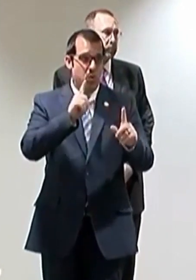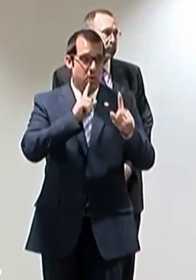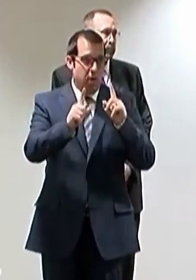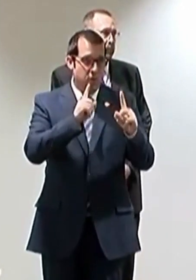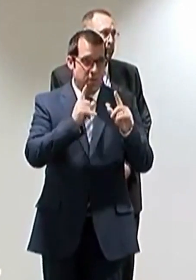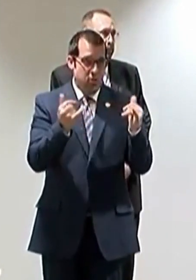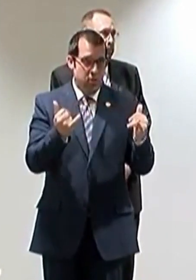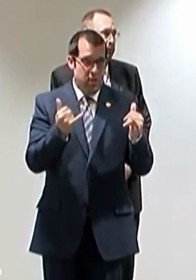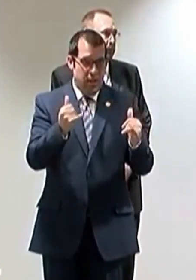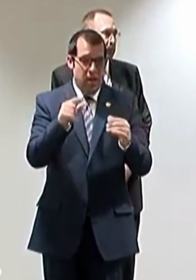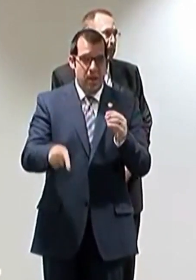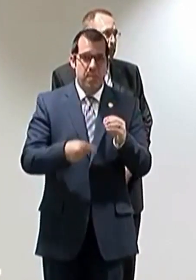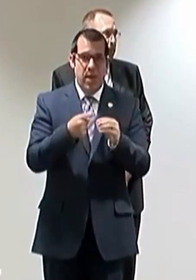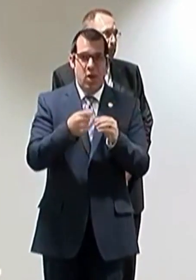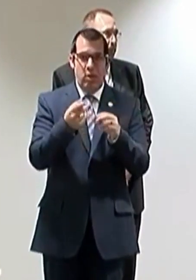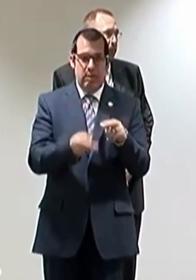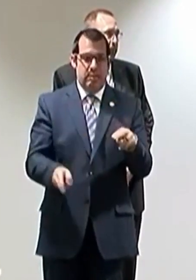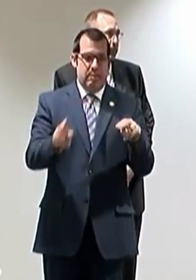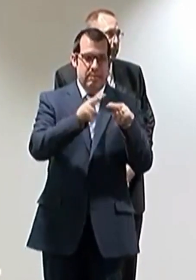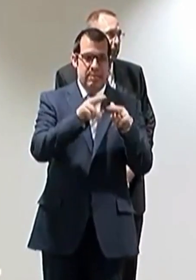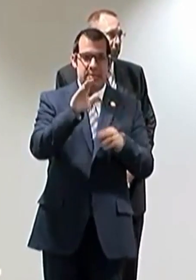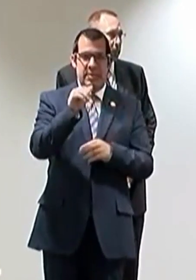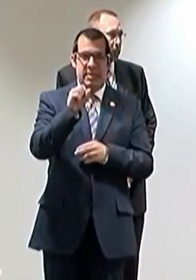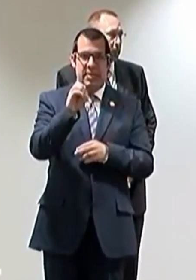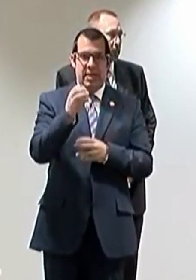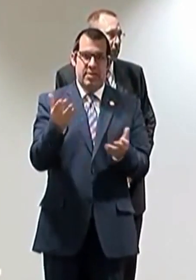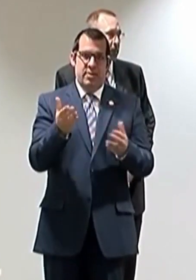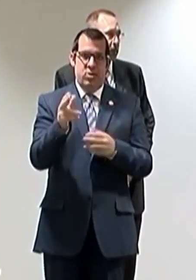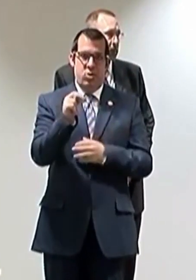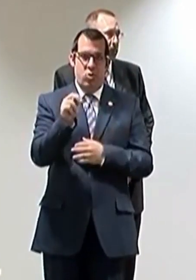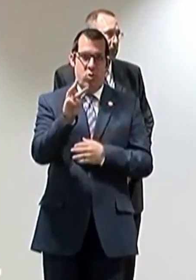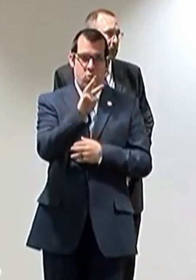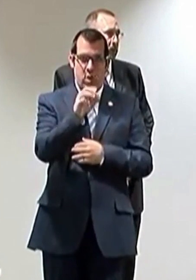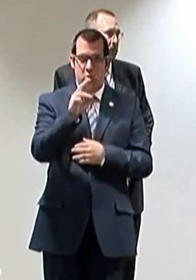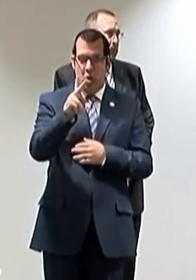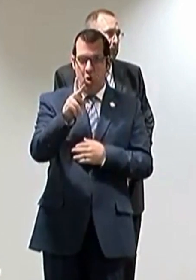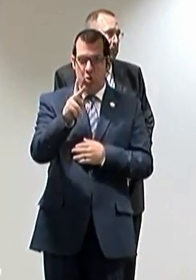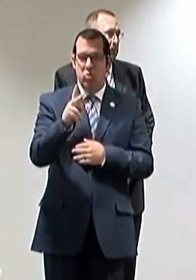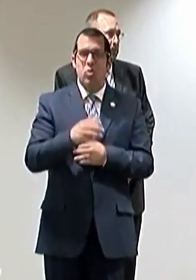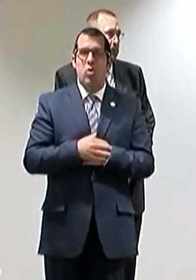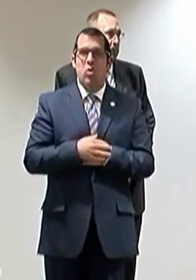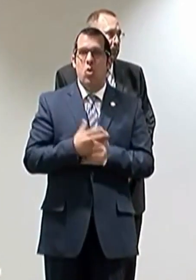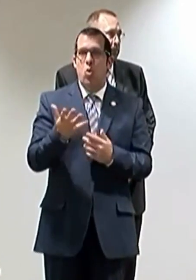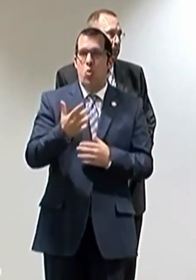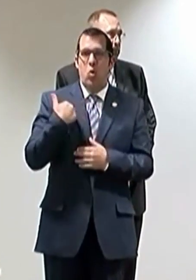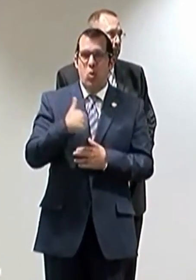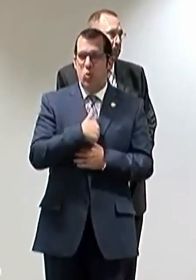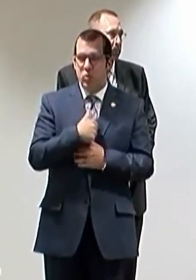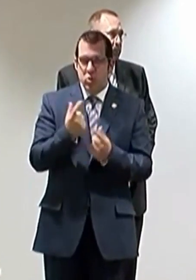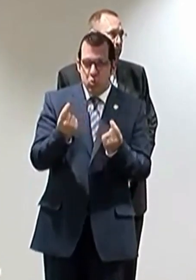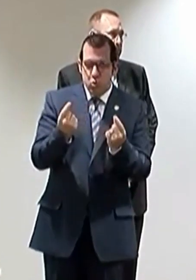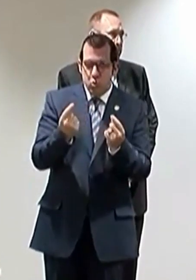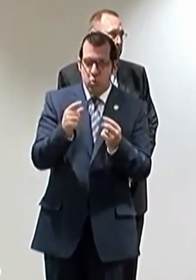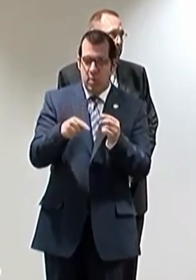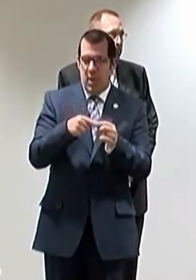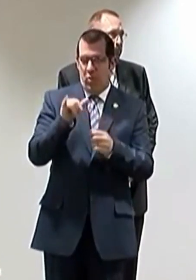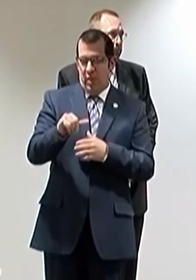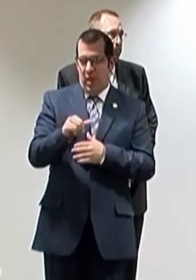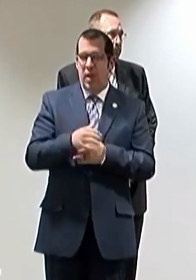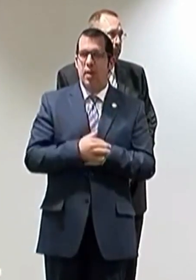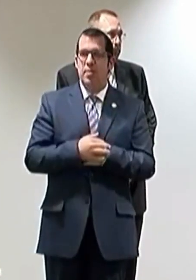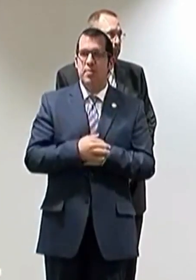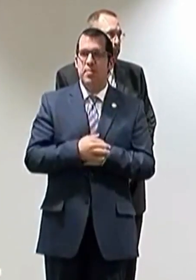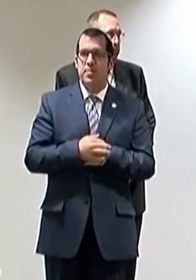about the uptick in cases in Northwest Arkansas and what we need to be doing about that. I was also